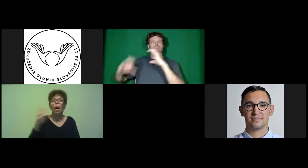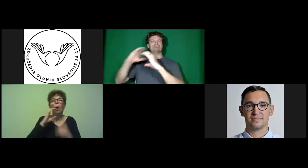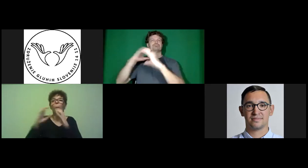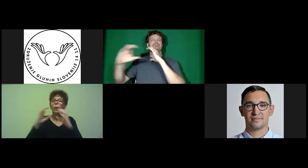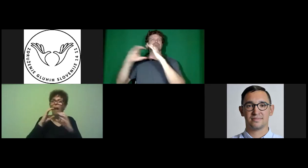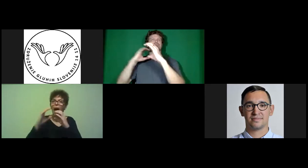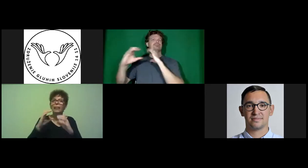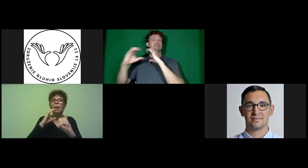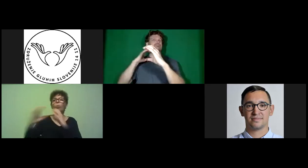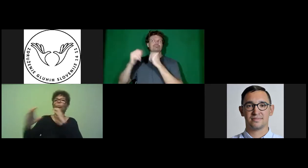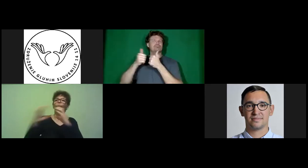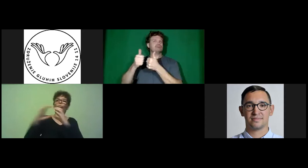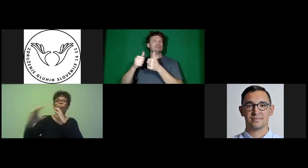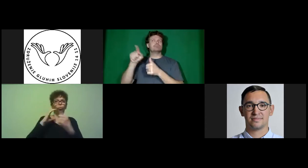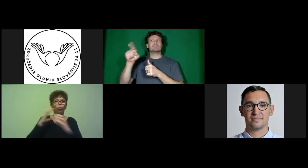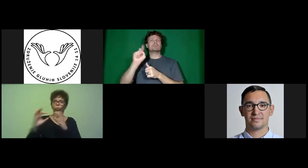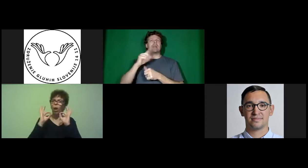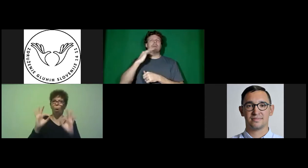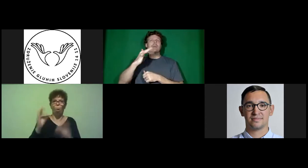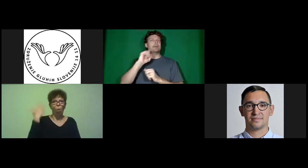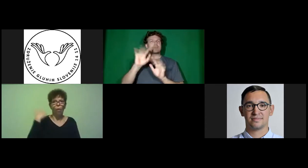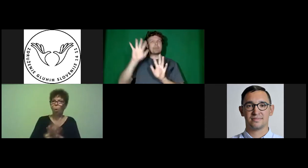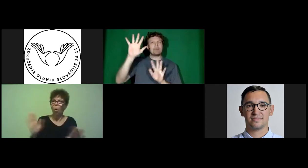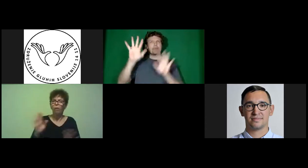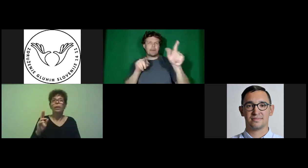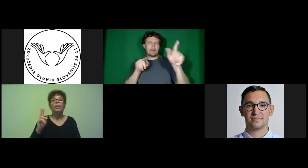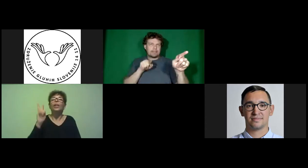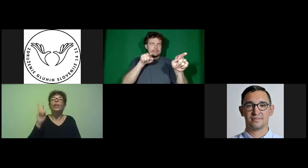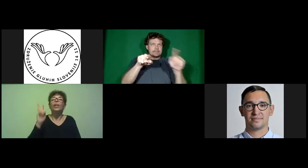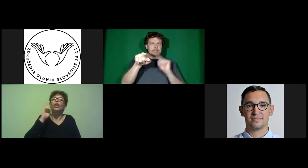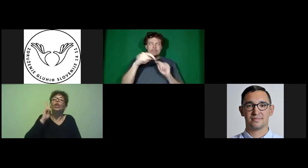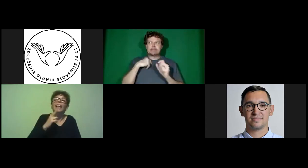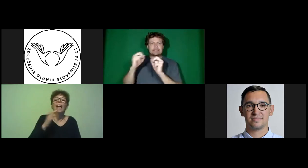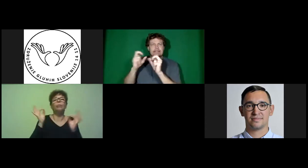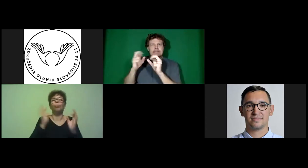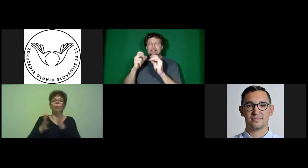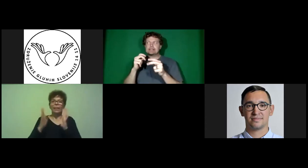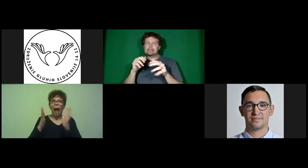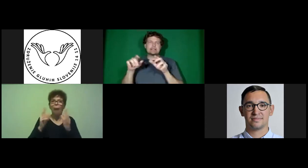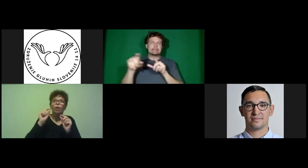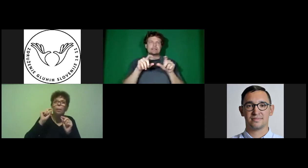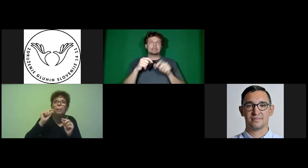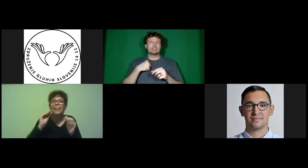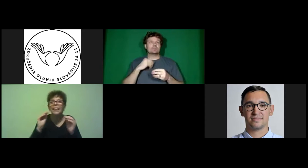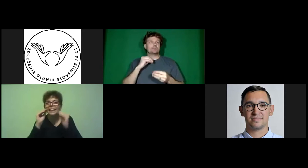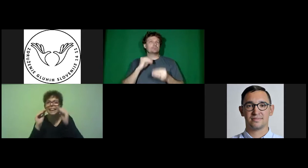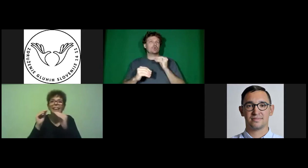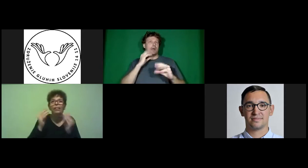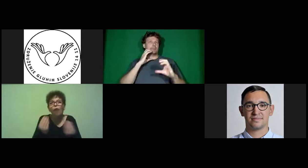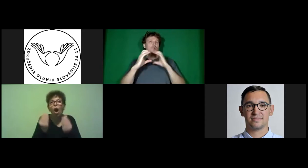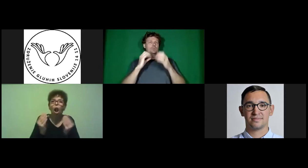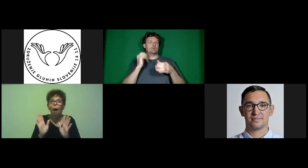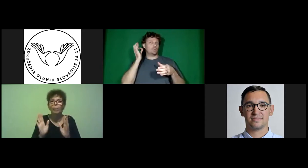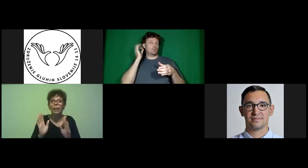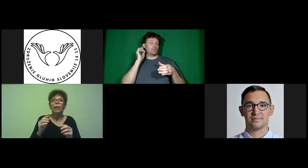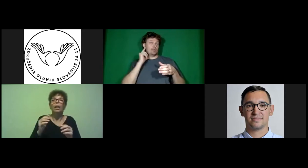And this coach, I really communicate well with. He tried to gesture. We built